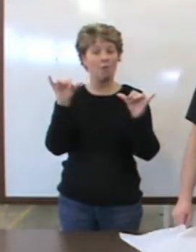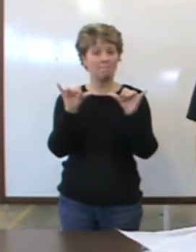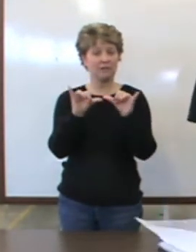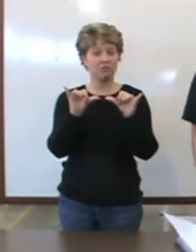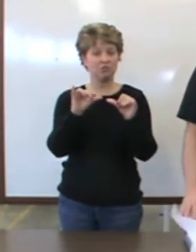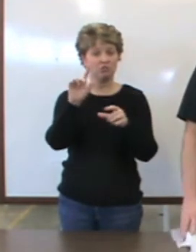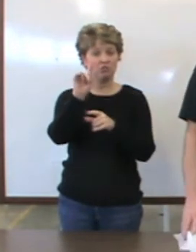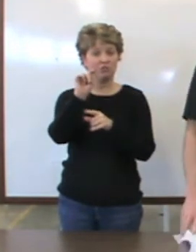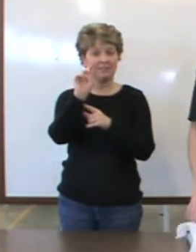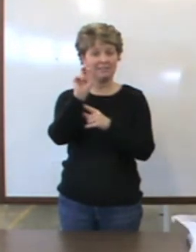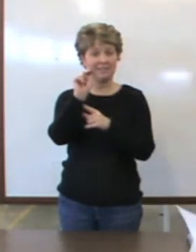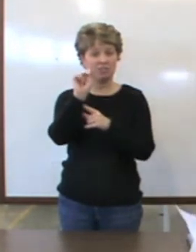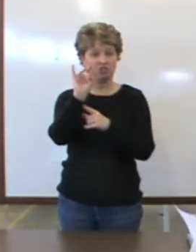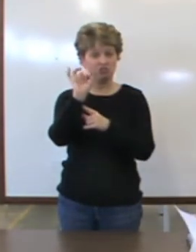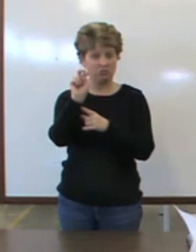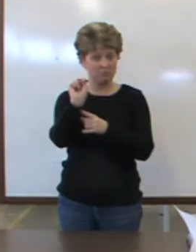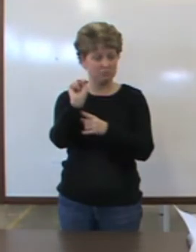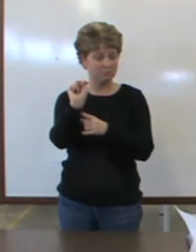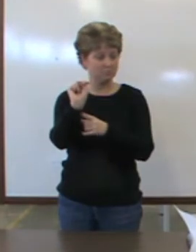tension. And